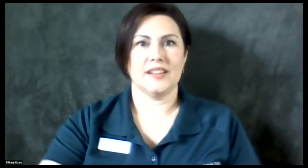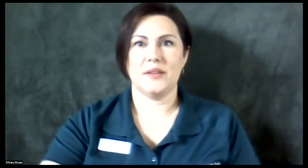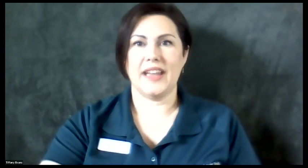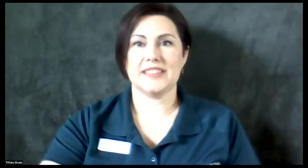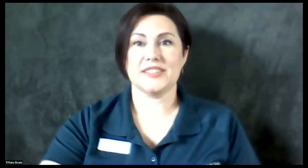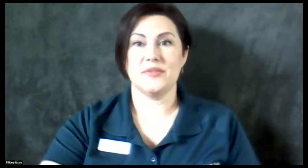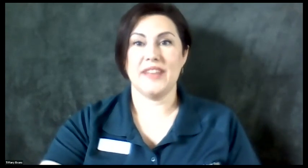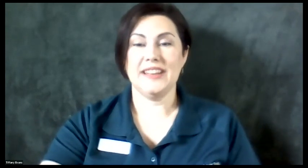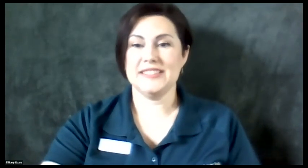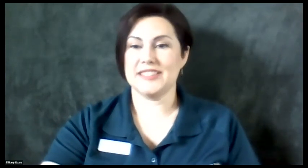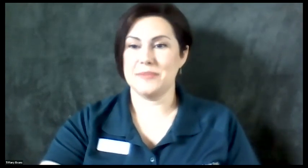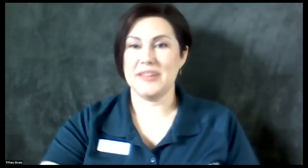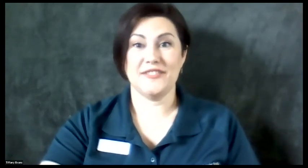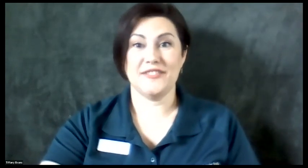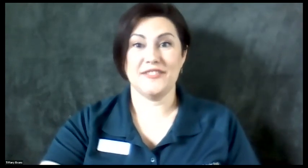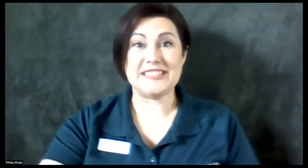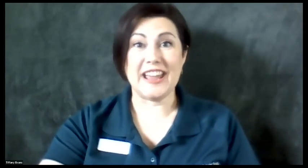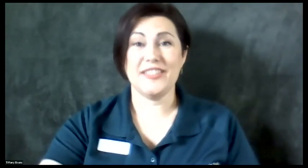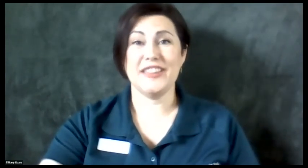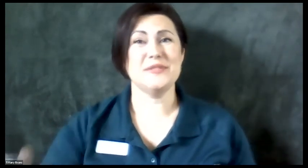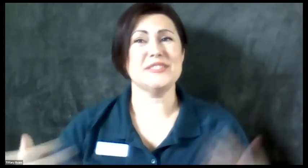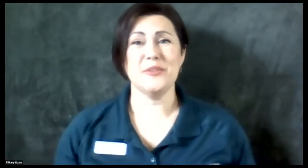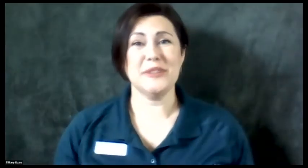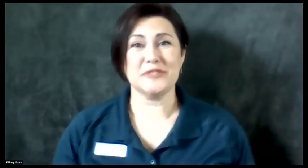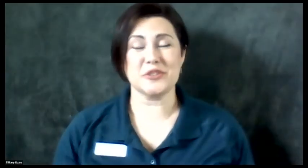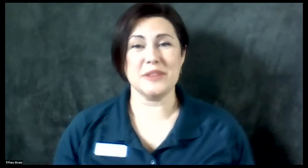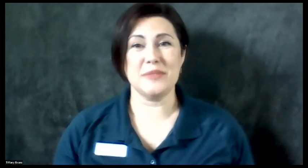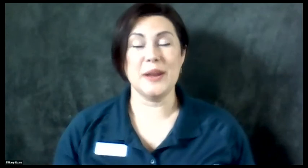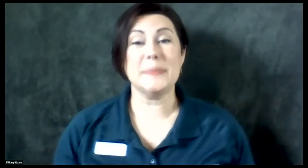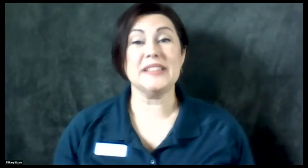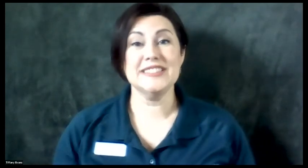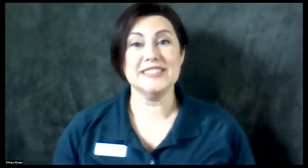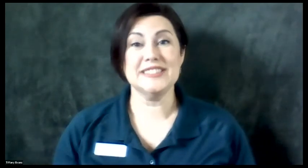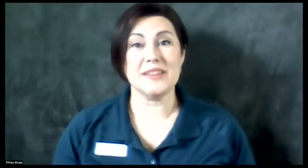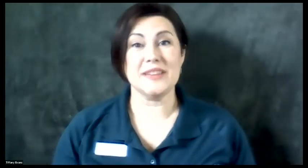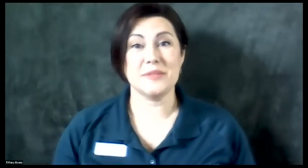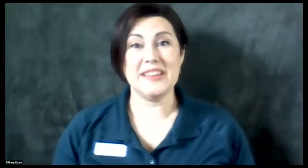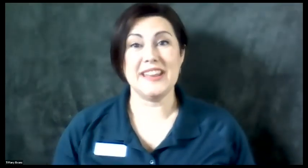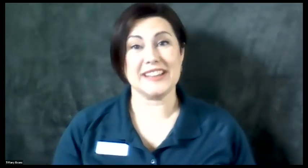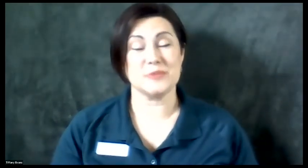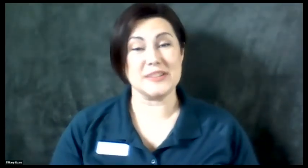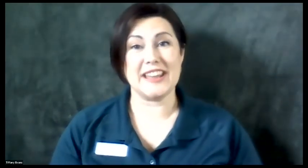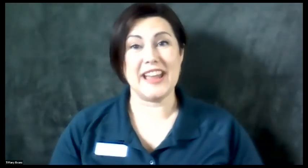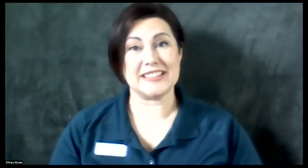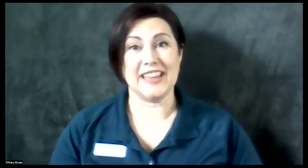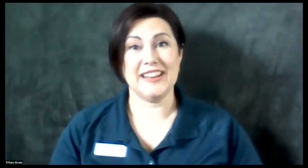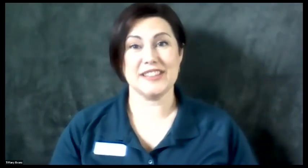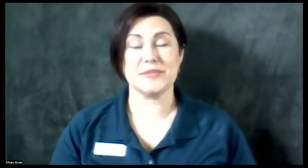Okay, so that is going to be it for today. Thank you so much for joining me. Please Zoom again with me next Wednesday at 10 as we finish